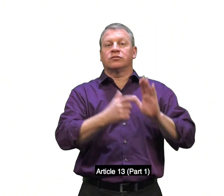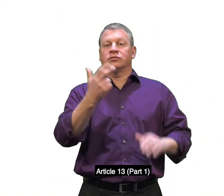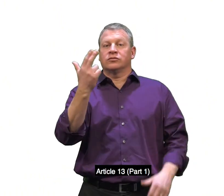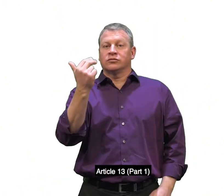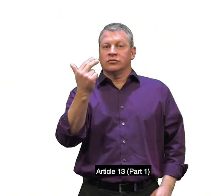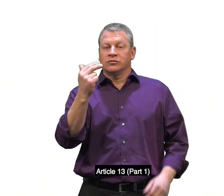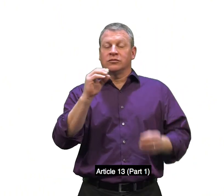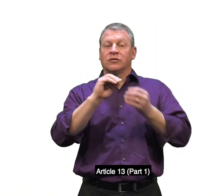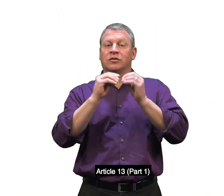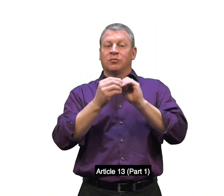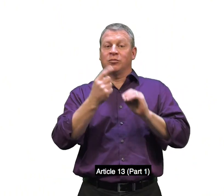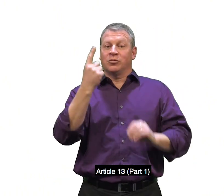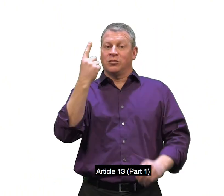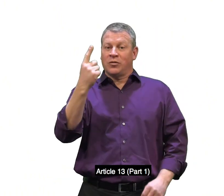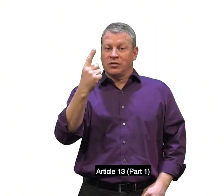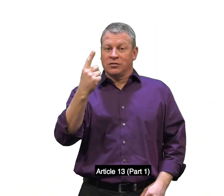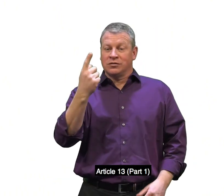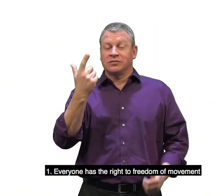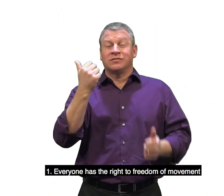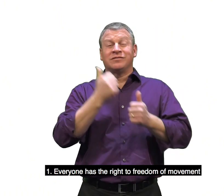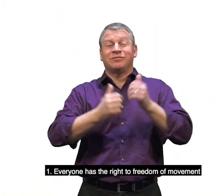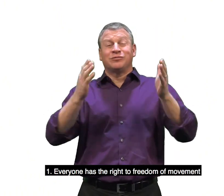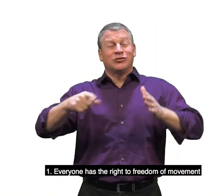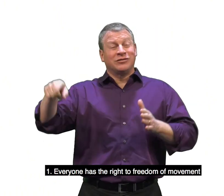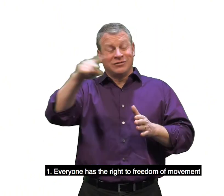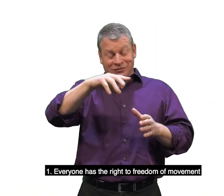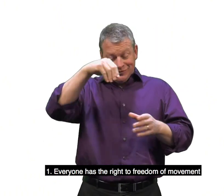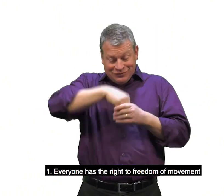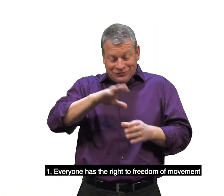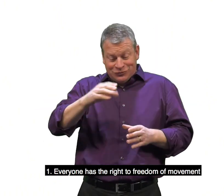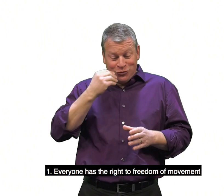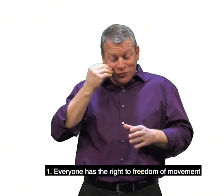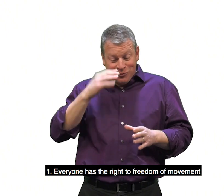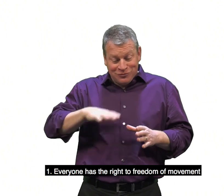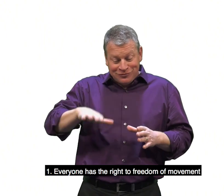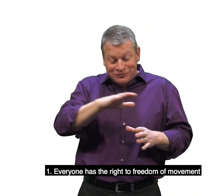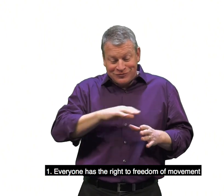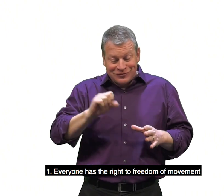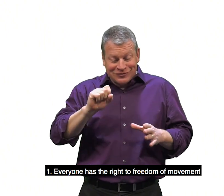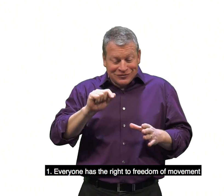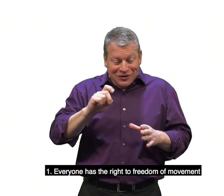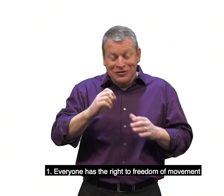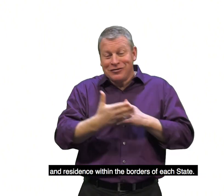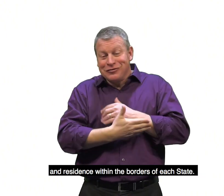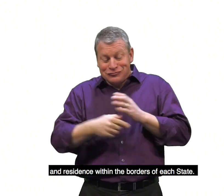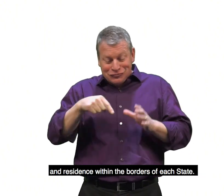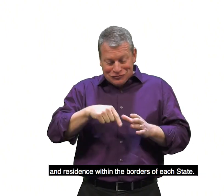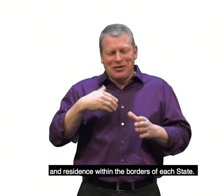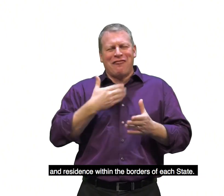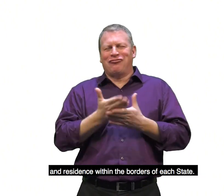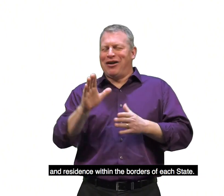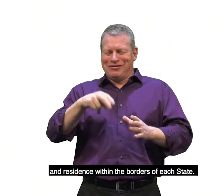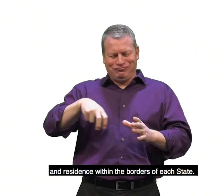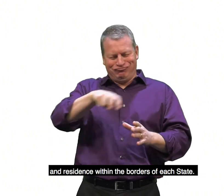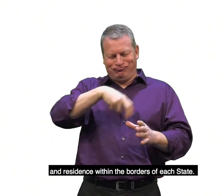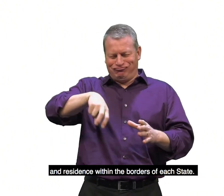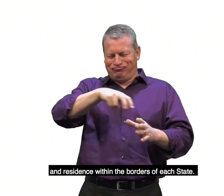Article 13, Part 1. Everyone has the right to freedom of movement and residence within the borders of